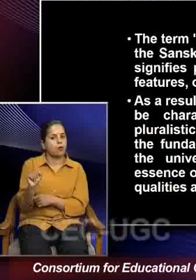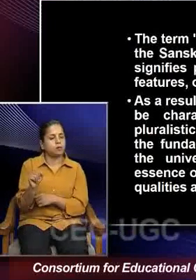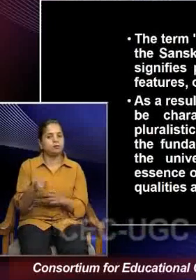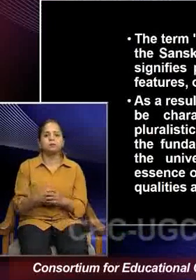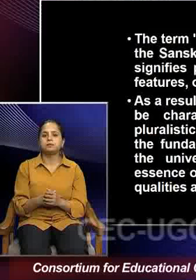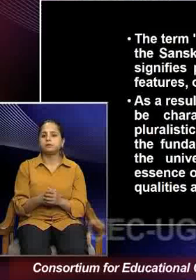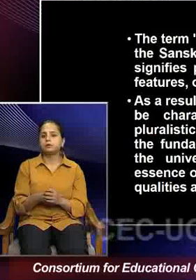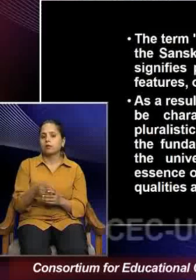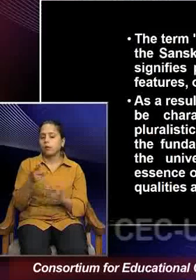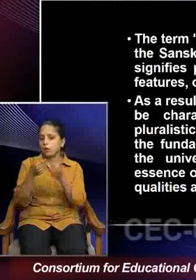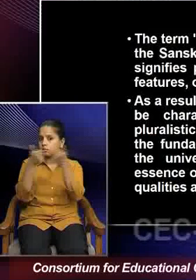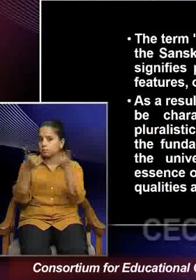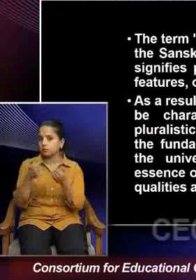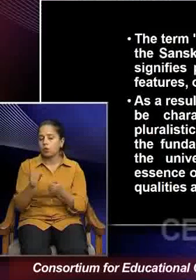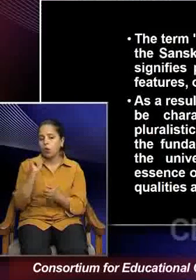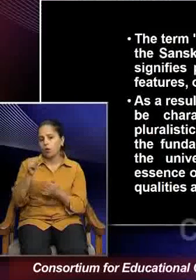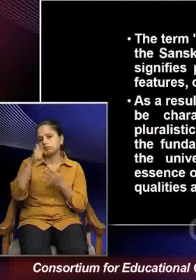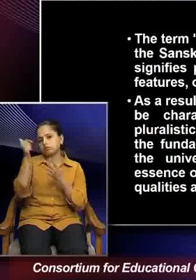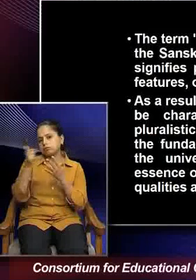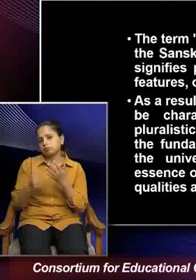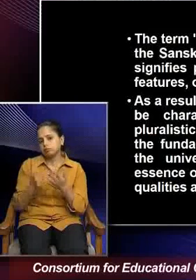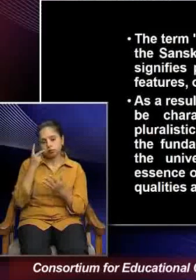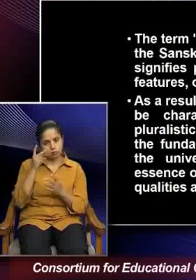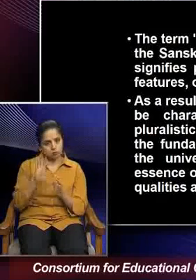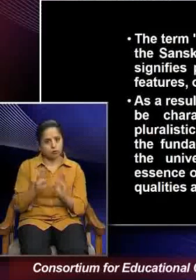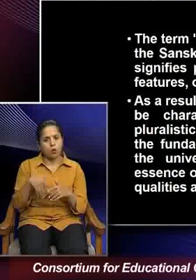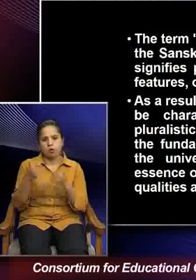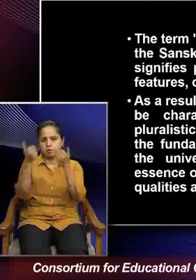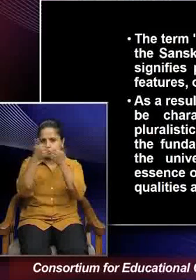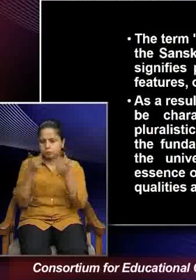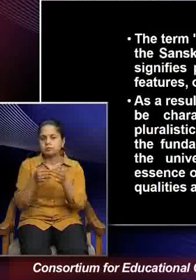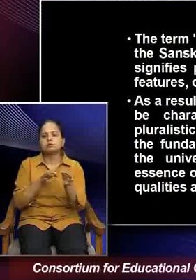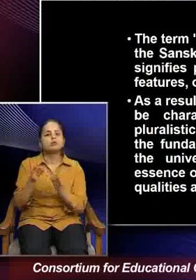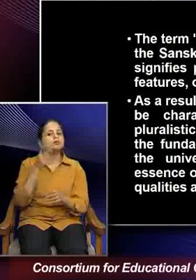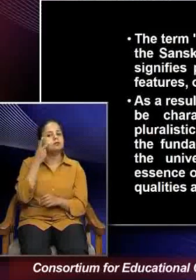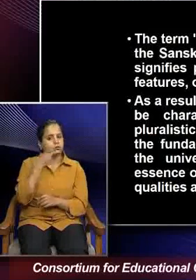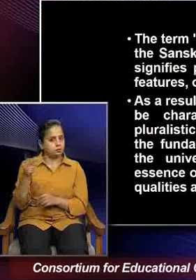which is the distinguishing features or distinctions.